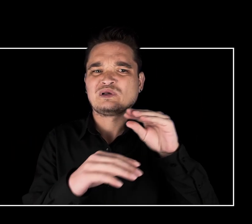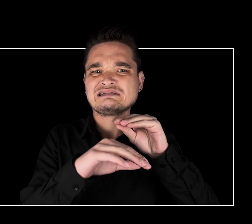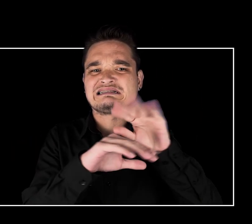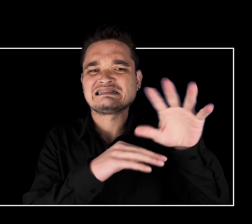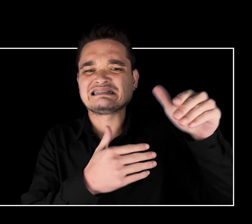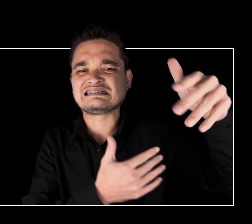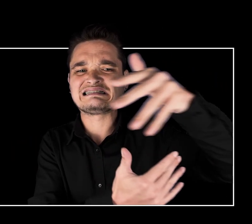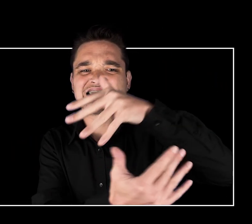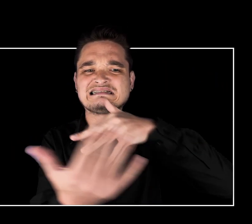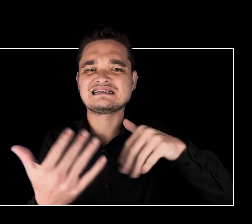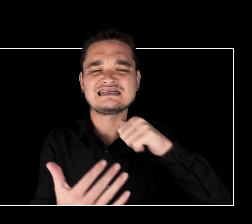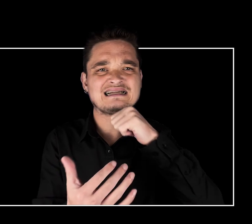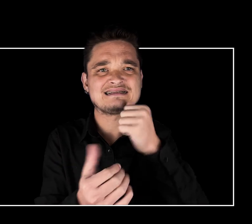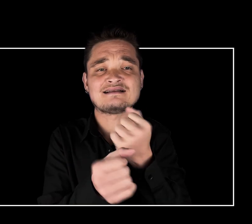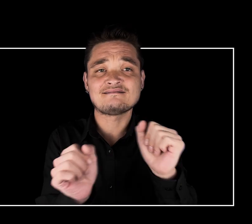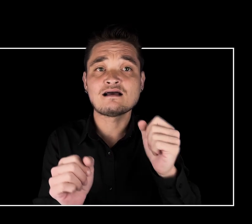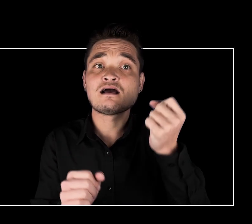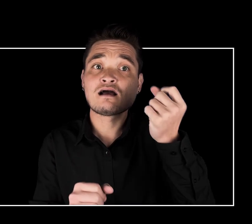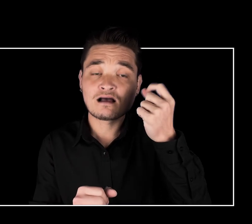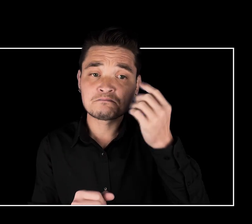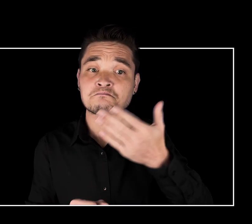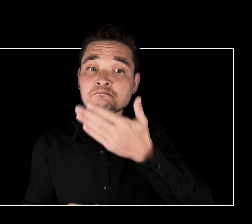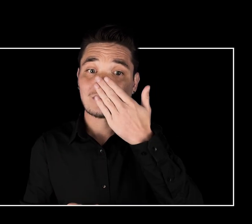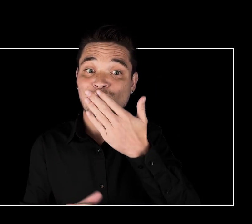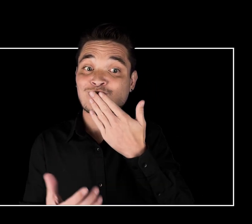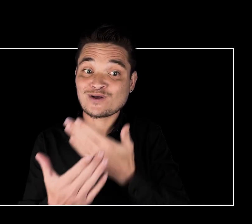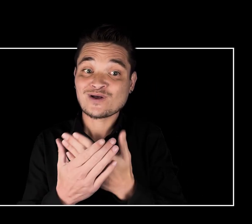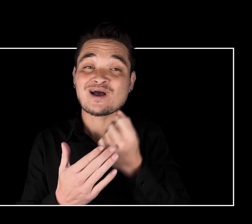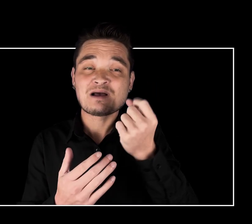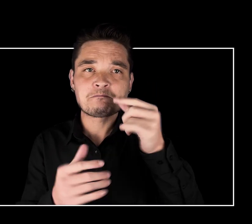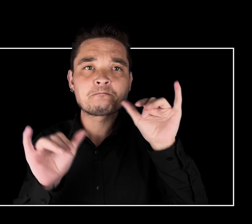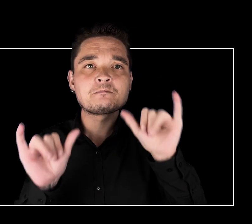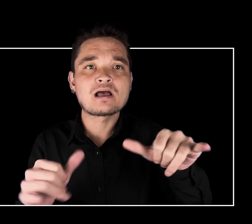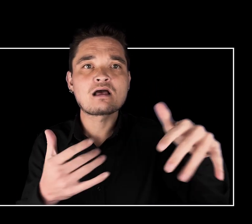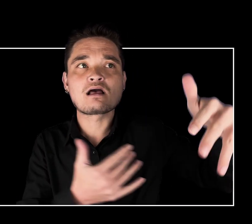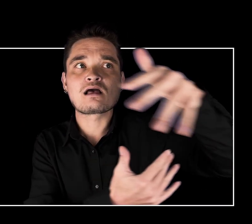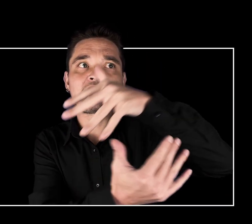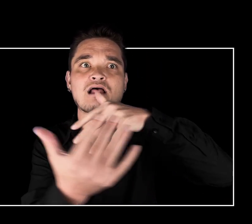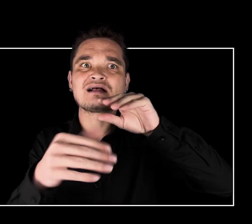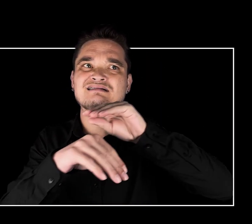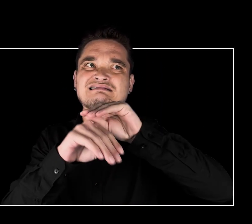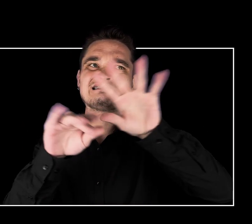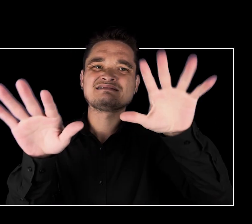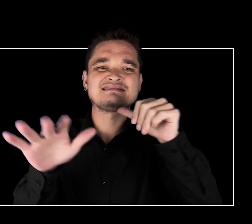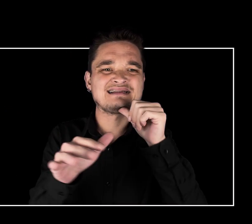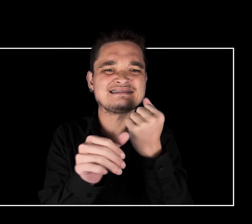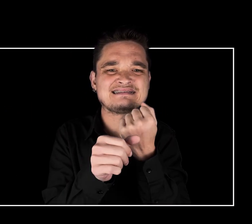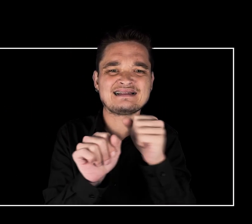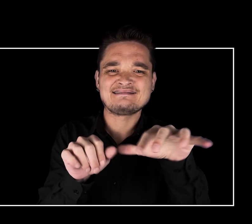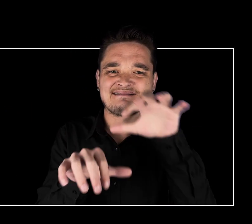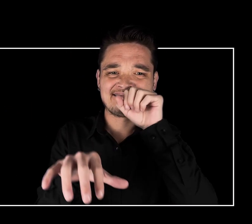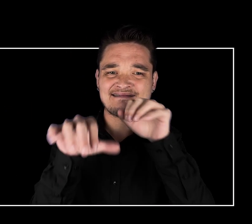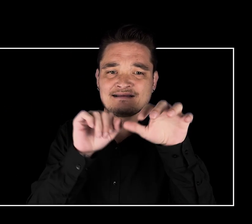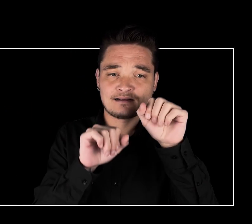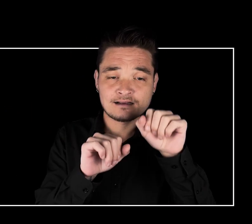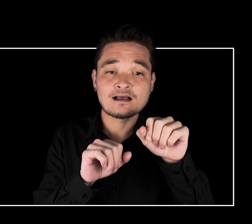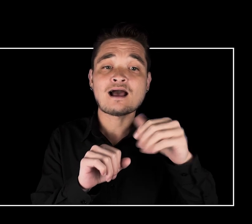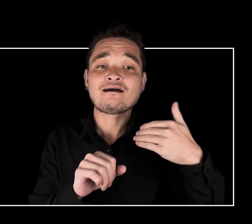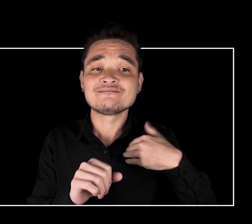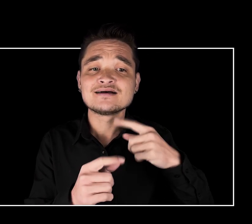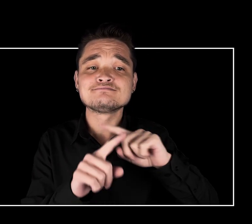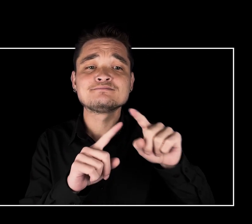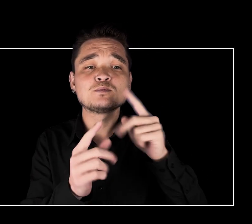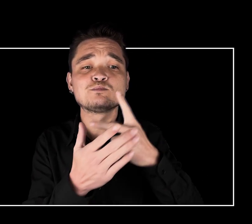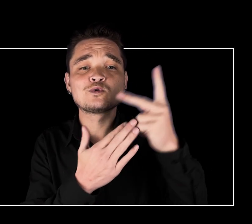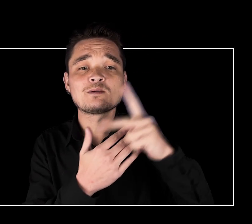chemicals, and although they may smell good, they can make the air quality around you worse. Childcare programs can go to this